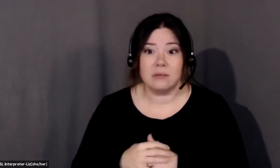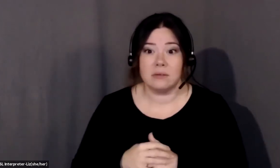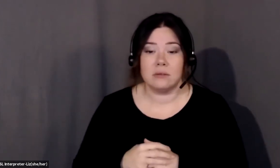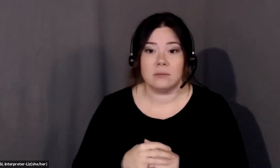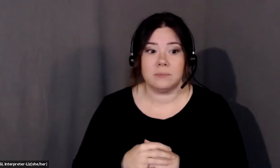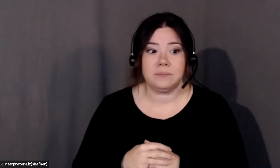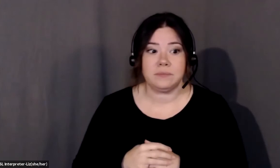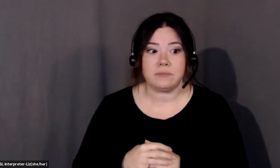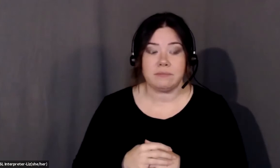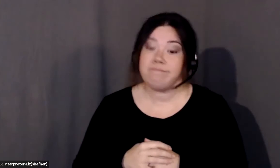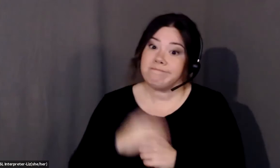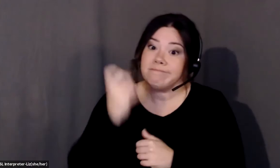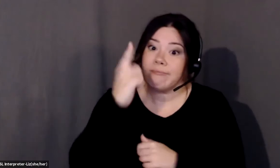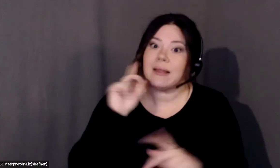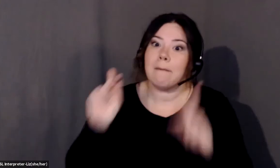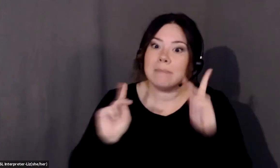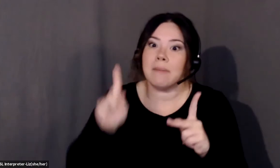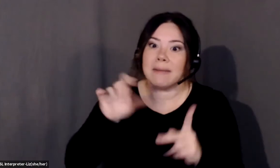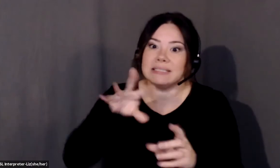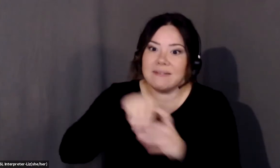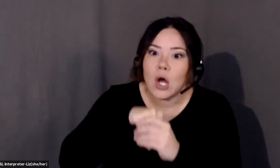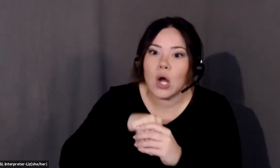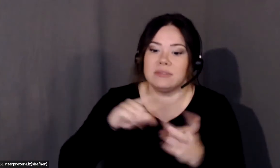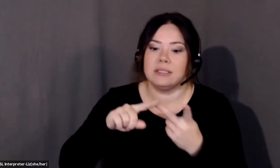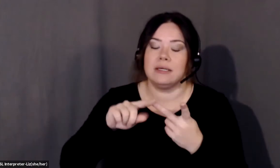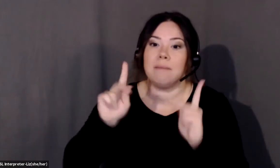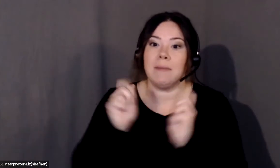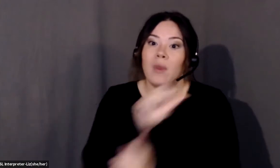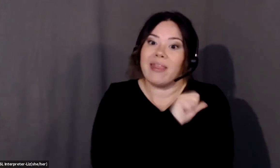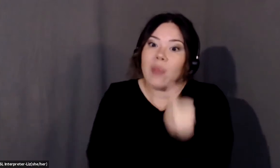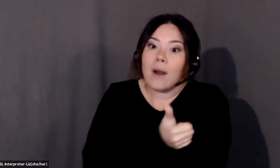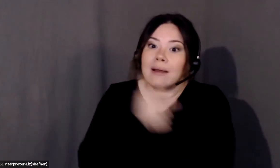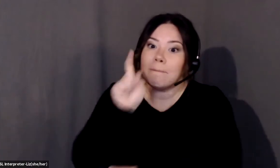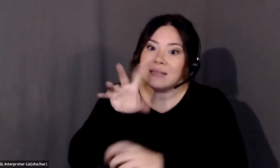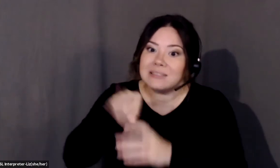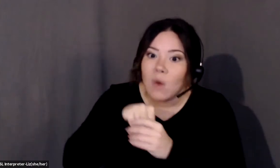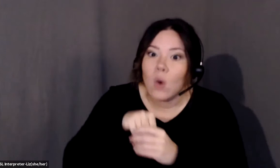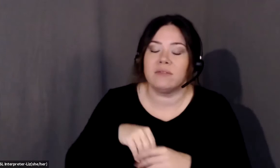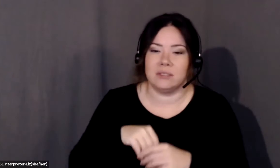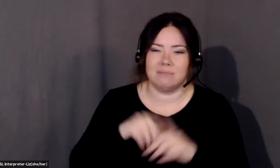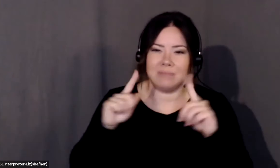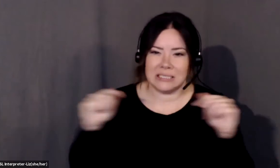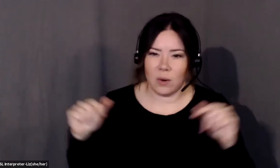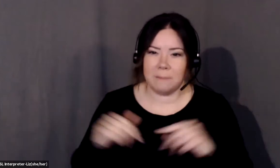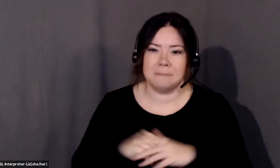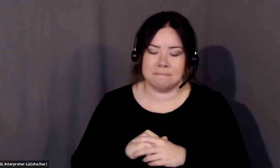see, people have to get involved, people with authority have to get involved, etc.